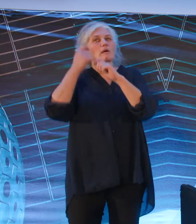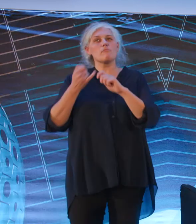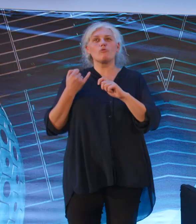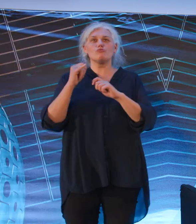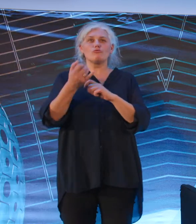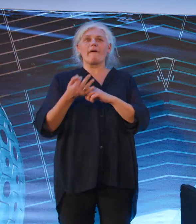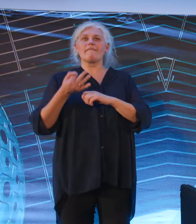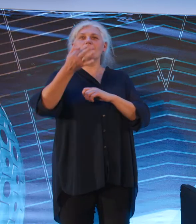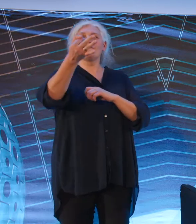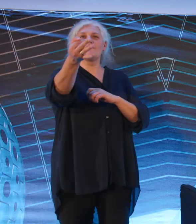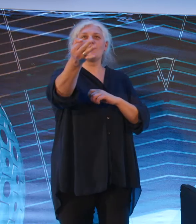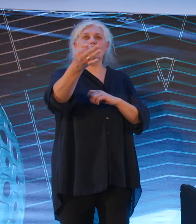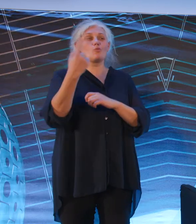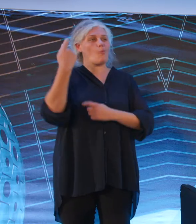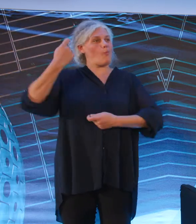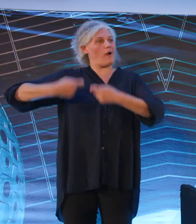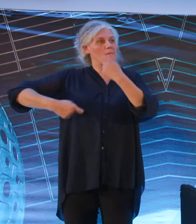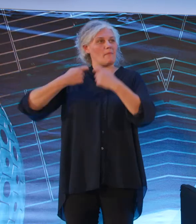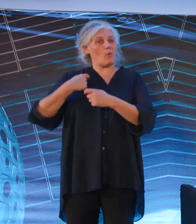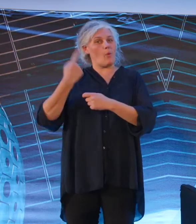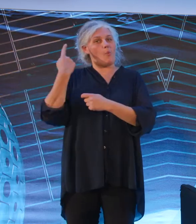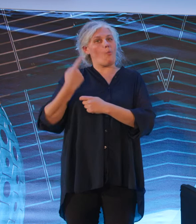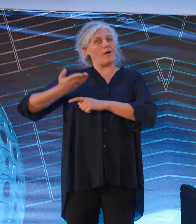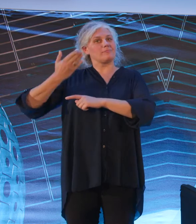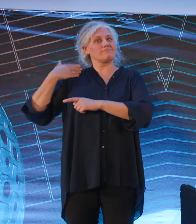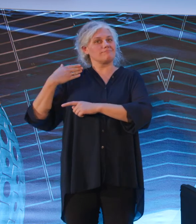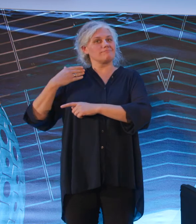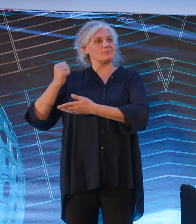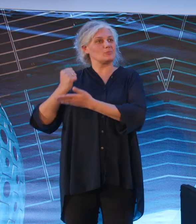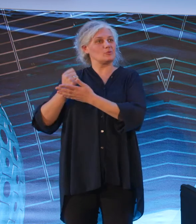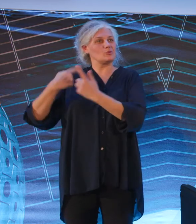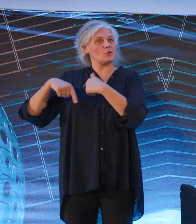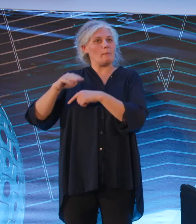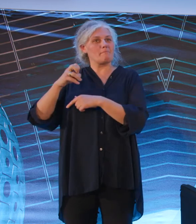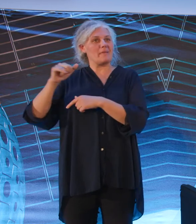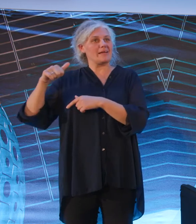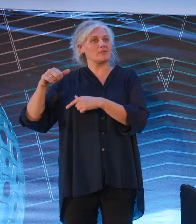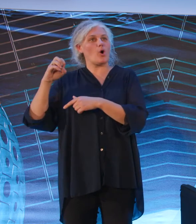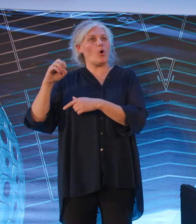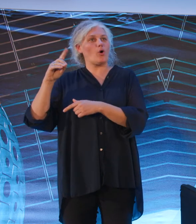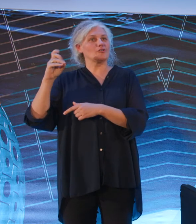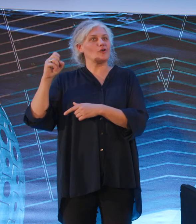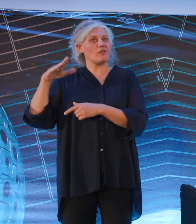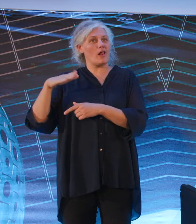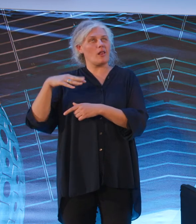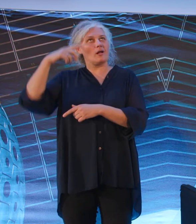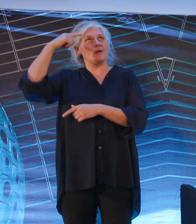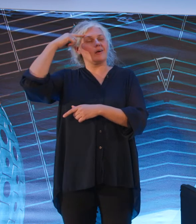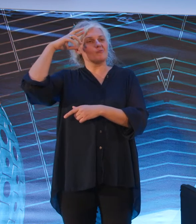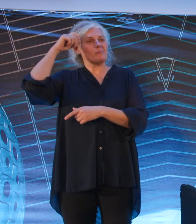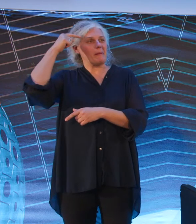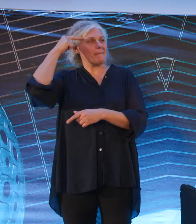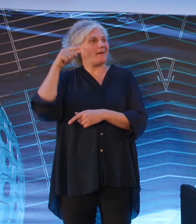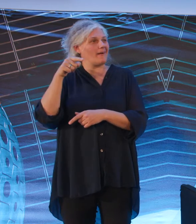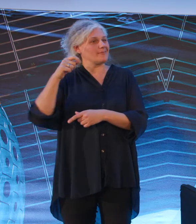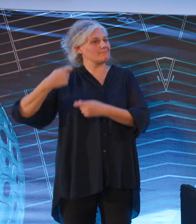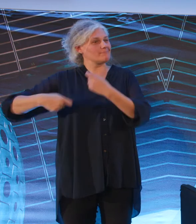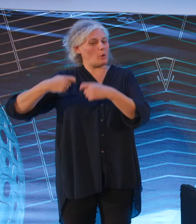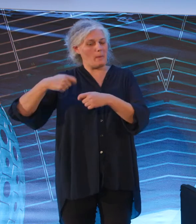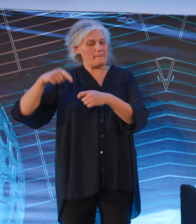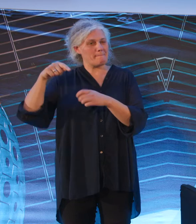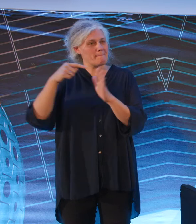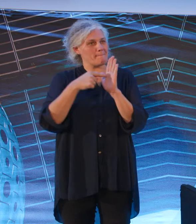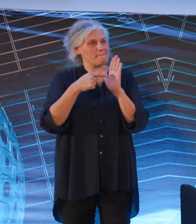by one of our distinguished alumni, Mary O'Donnell, comes to mind. The